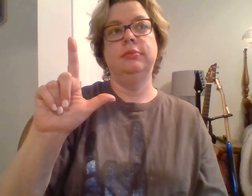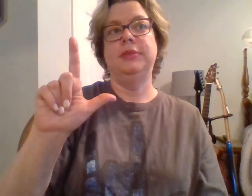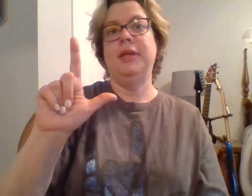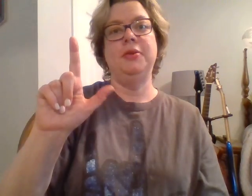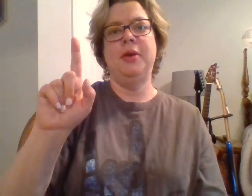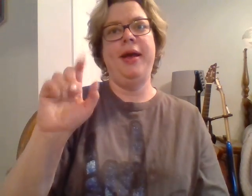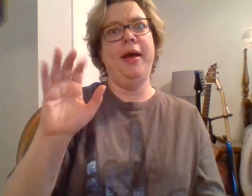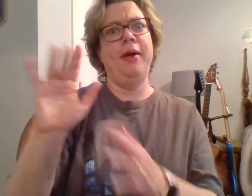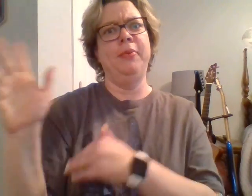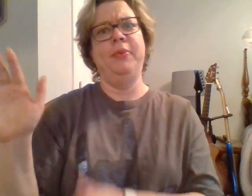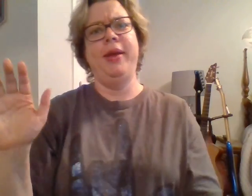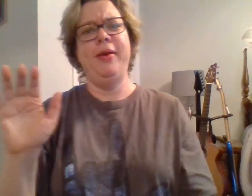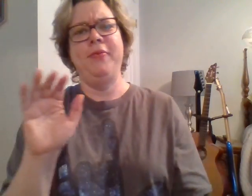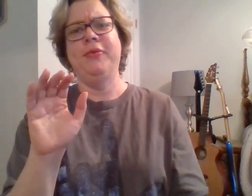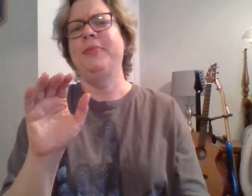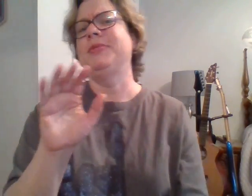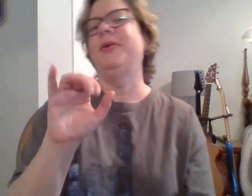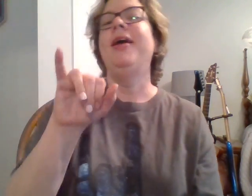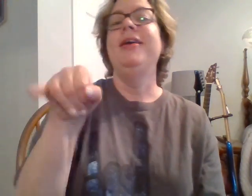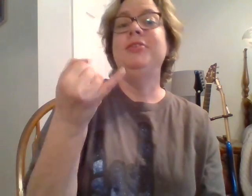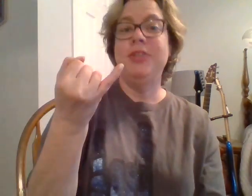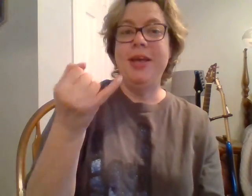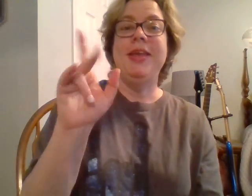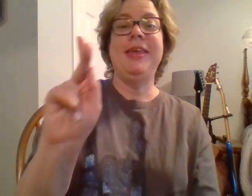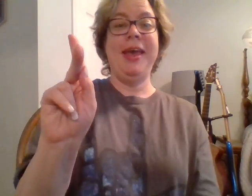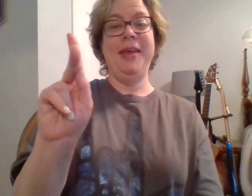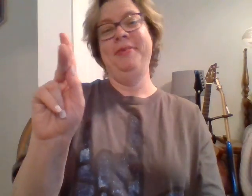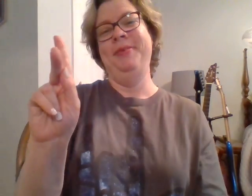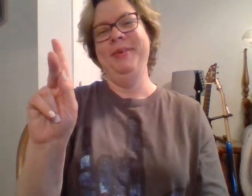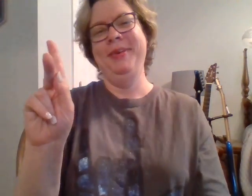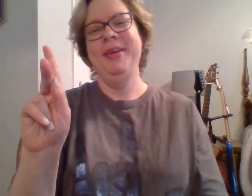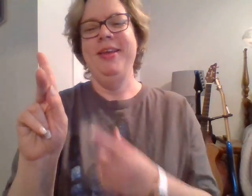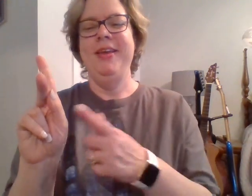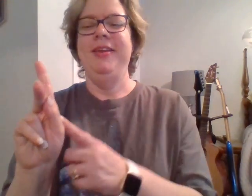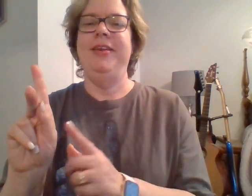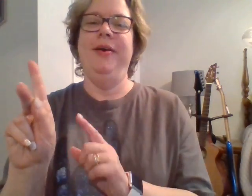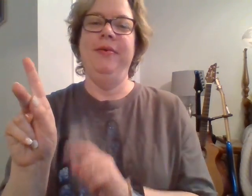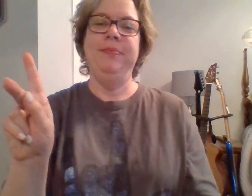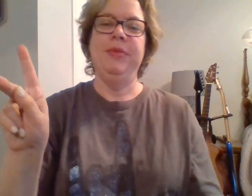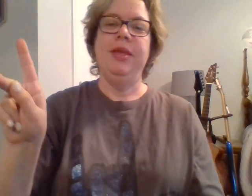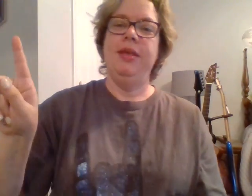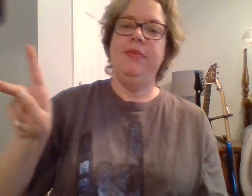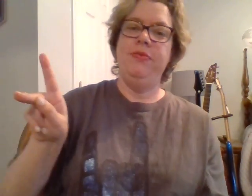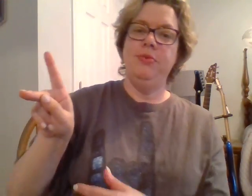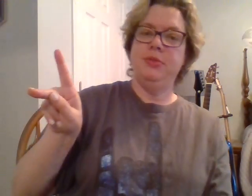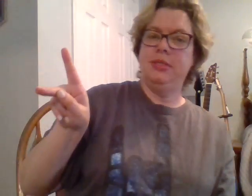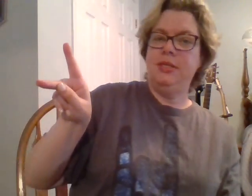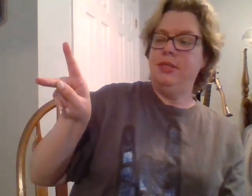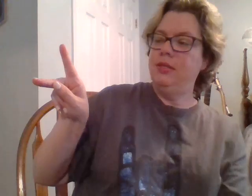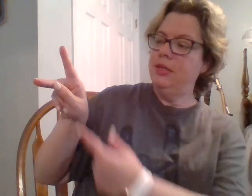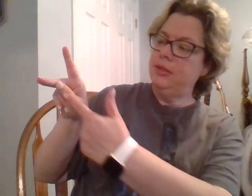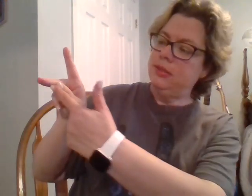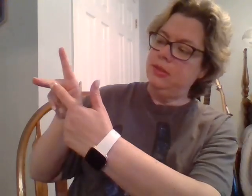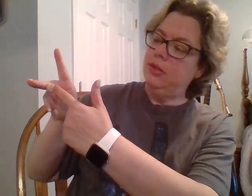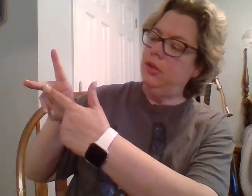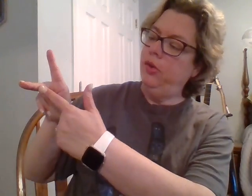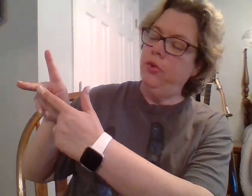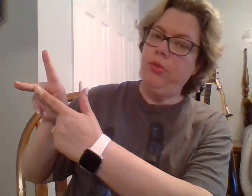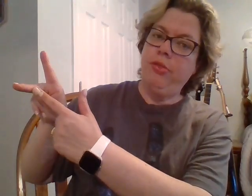Did I do? I went way over. I'm sorry. J, K. Now, if you see this, your